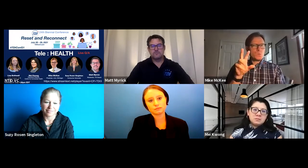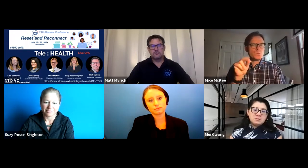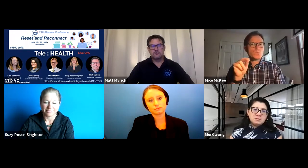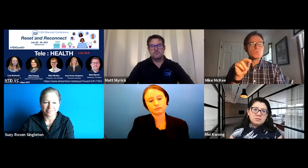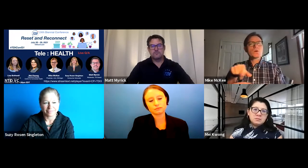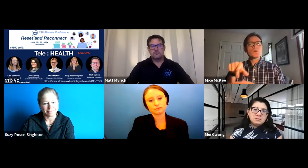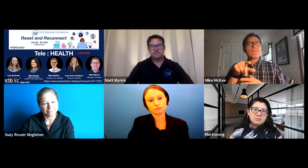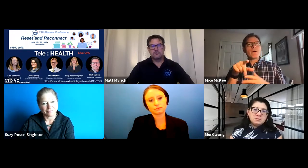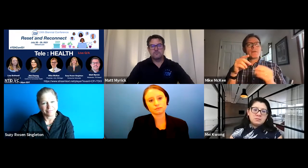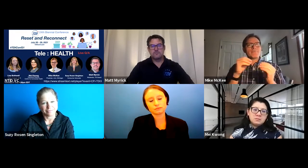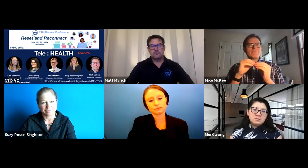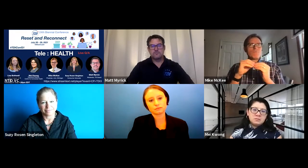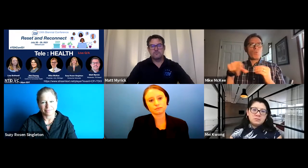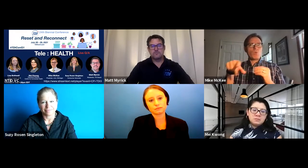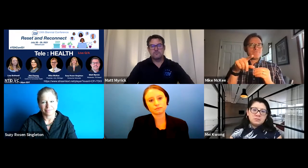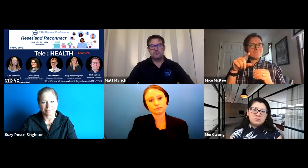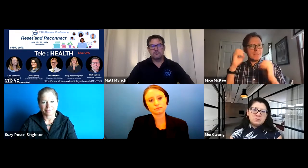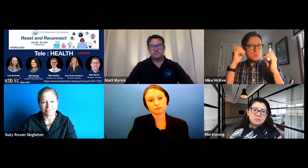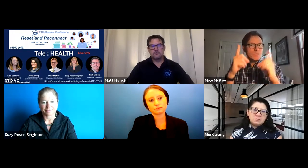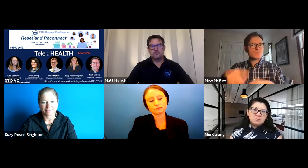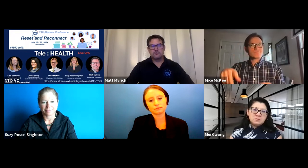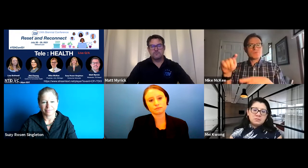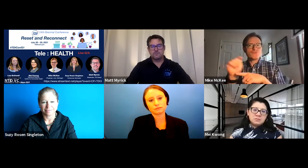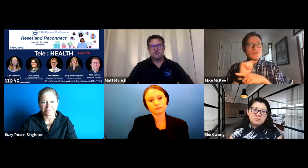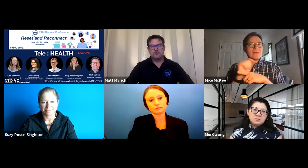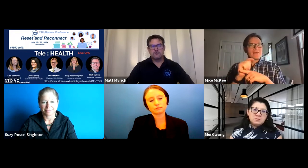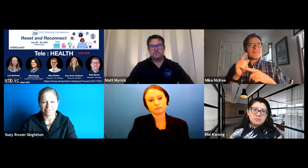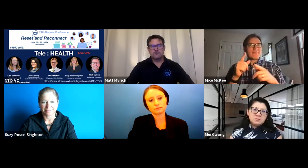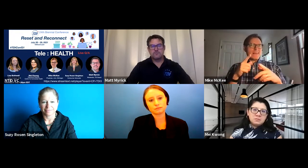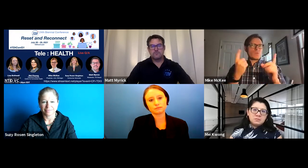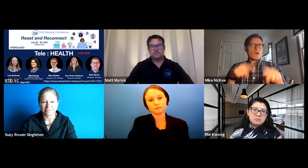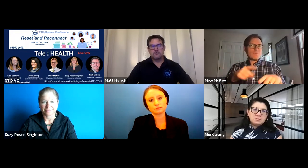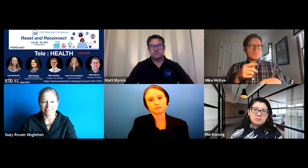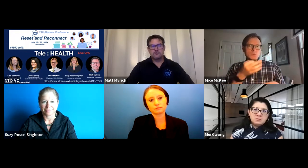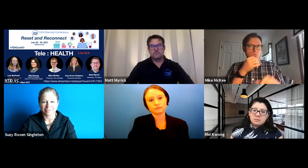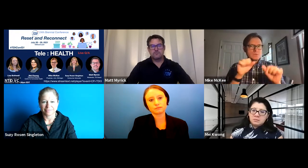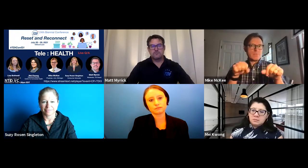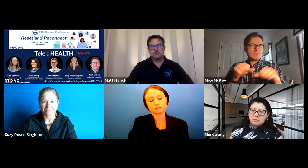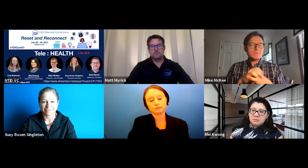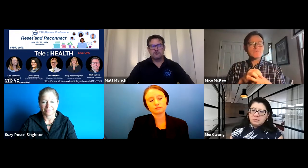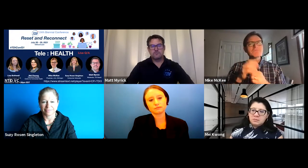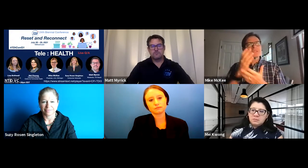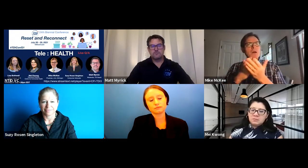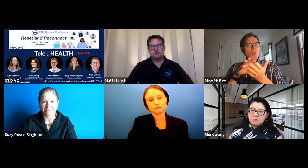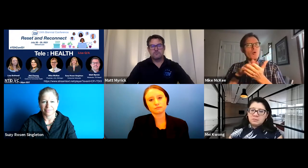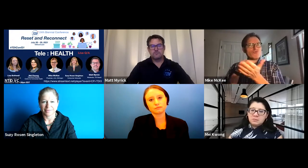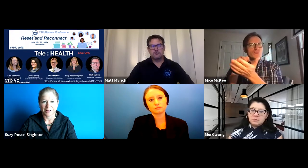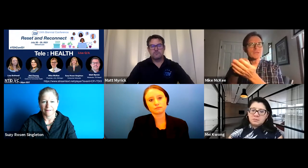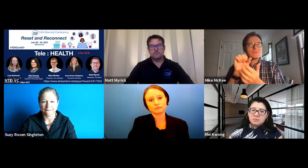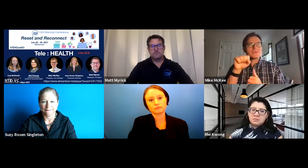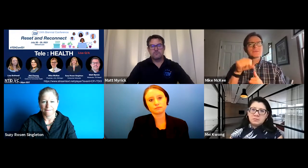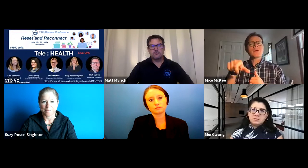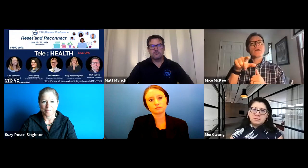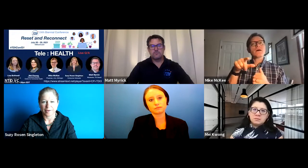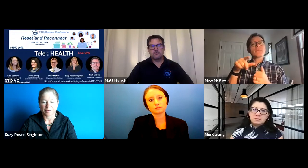say that we're not prioritizing accessibility, but education and training needs to happen.